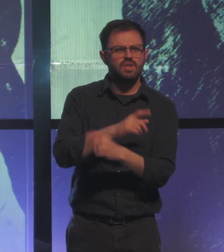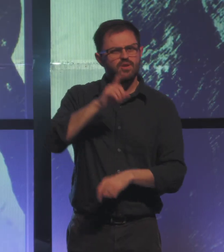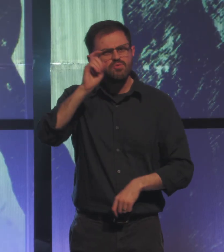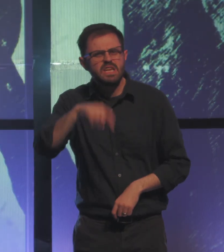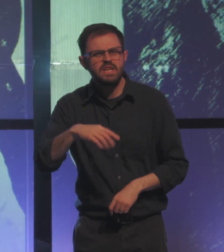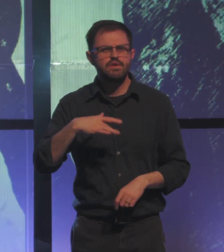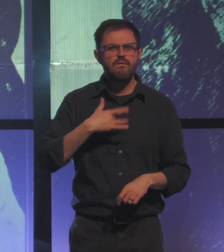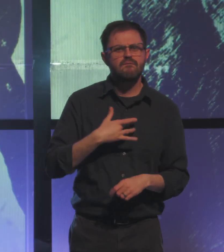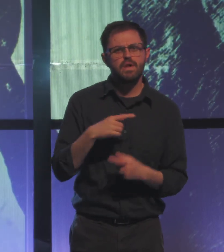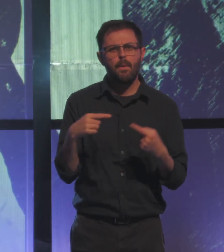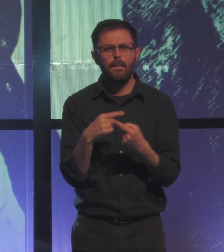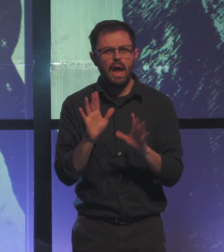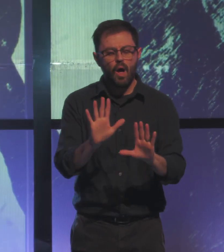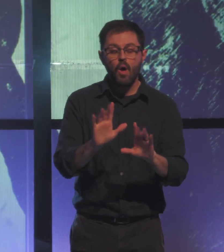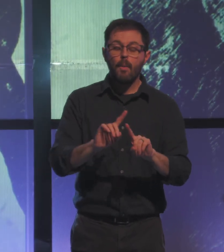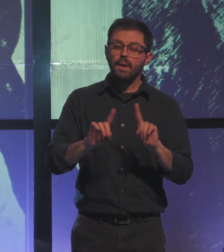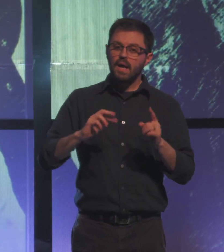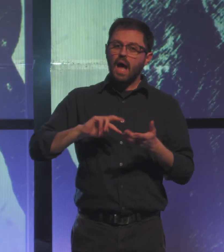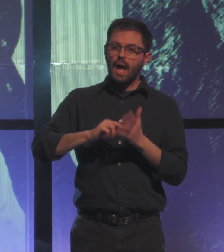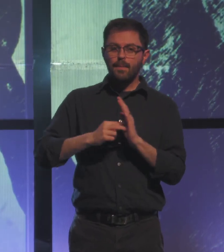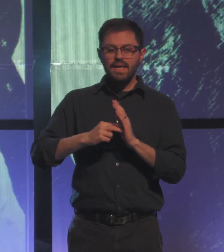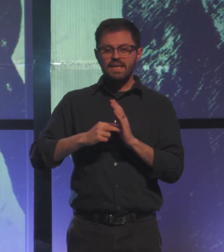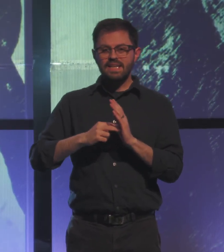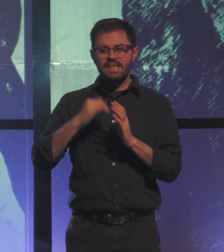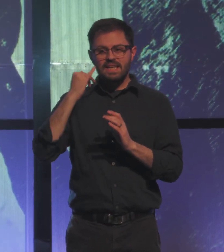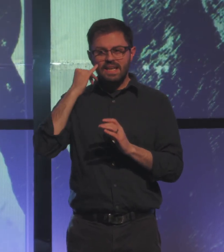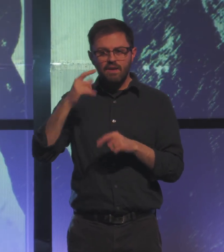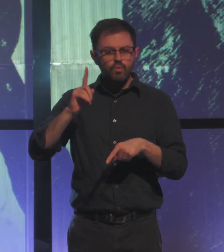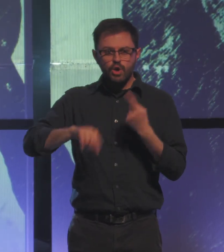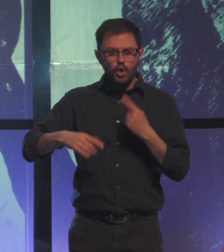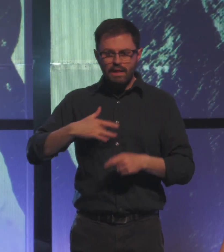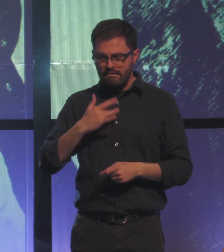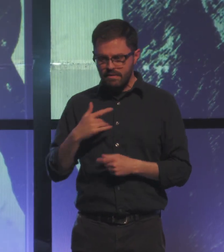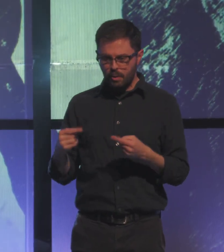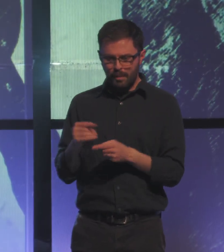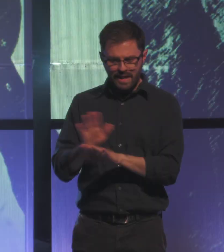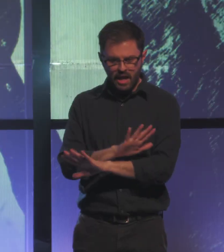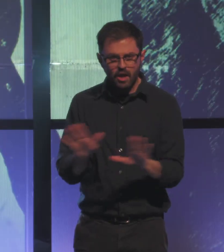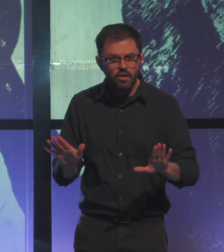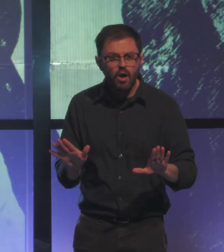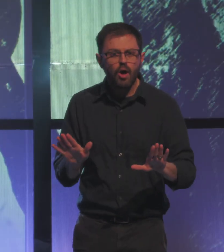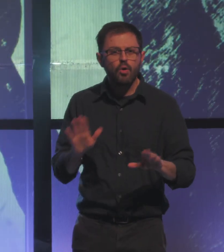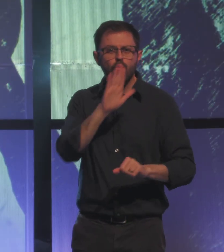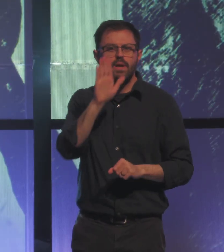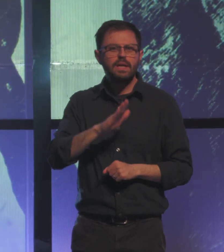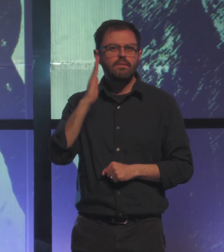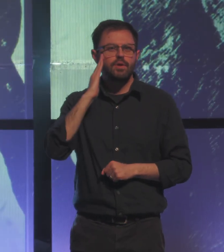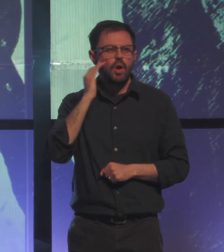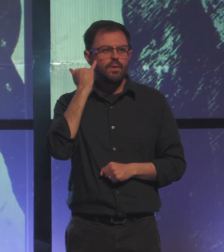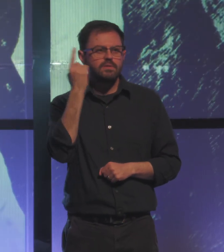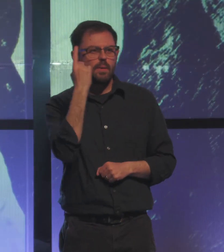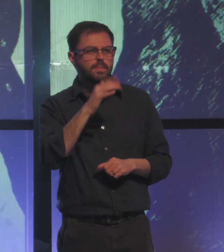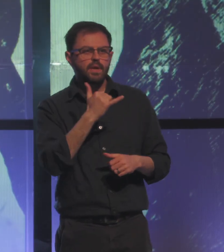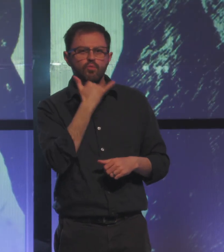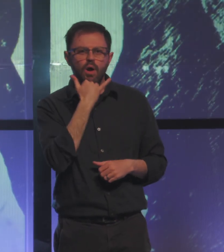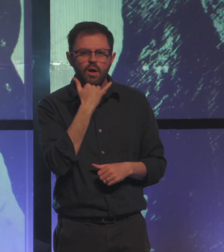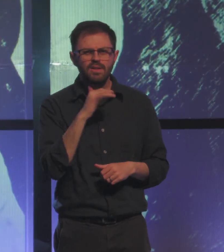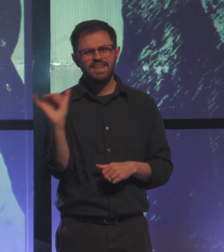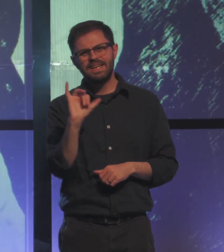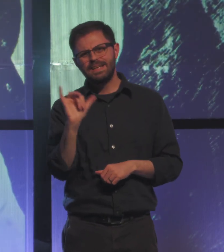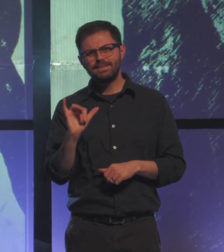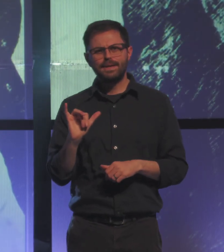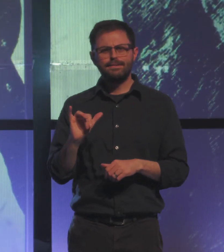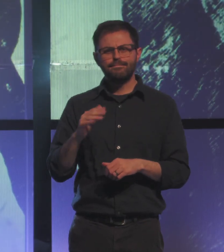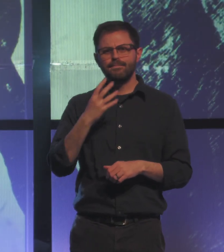that something is wrong. If we did not have pain, we would not stop, right? When you touch the stove and it is hot, we pull